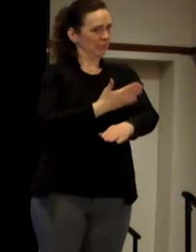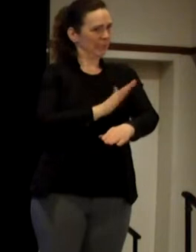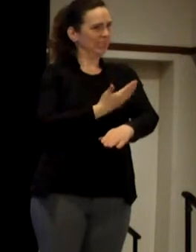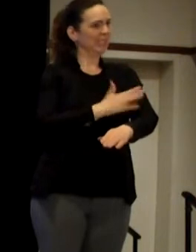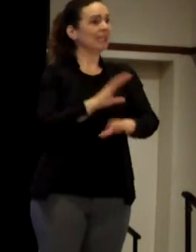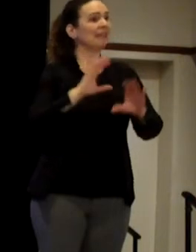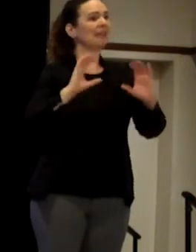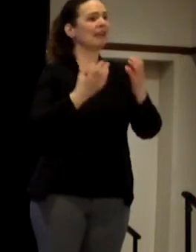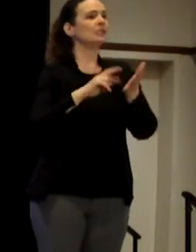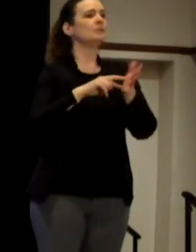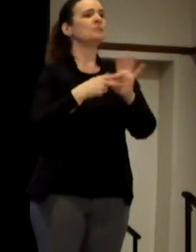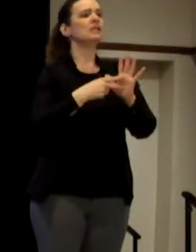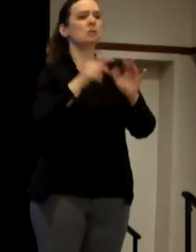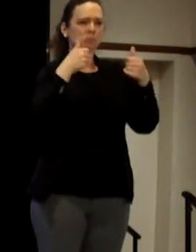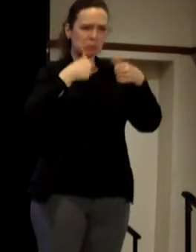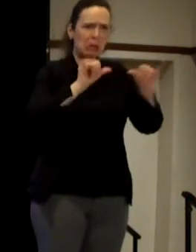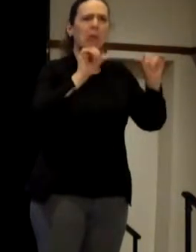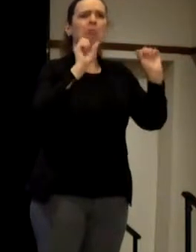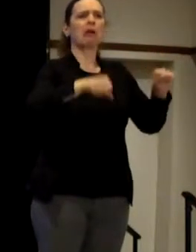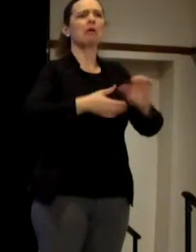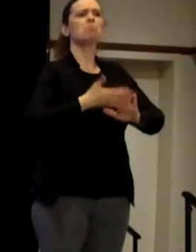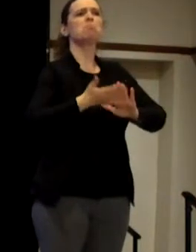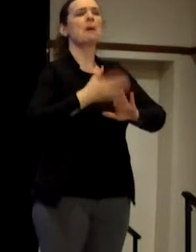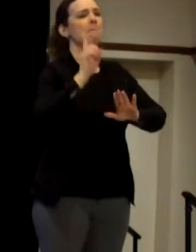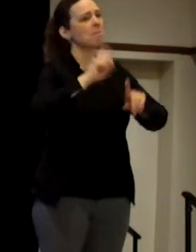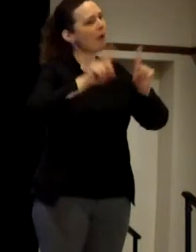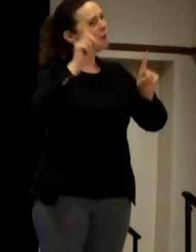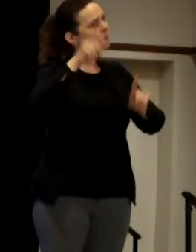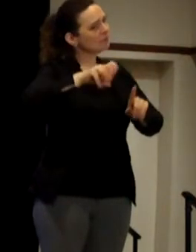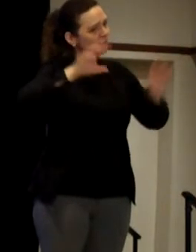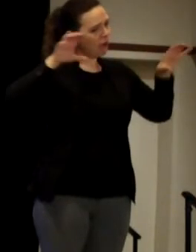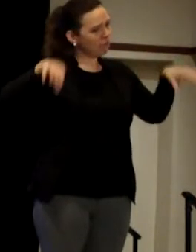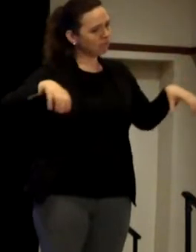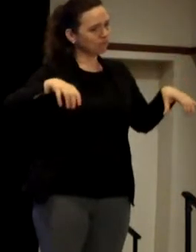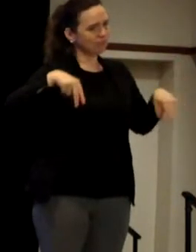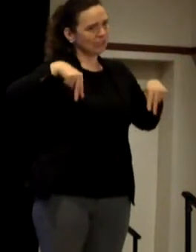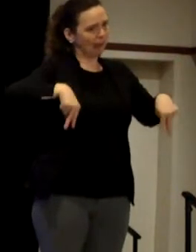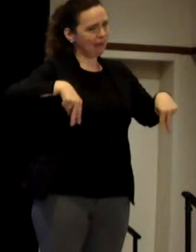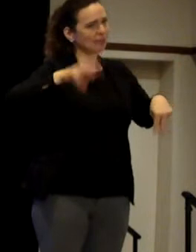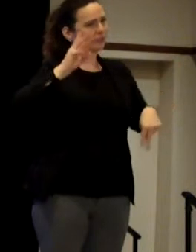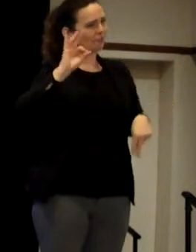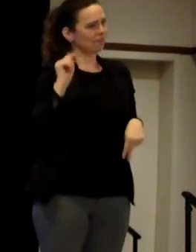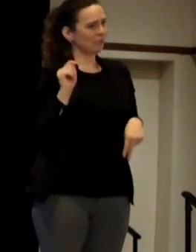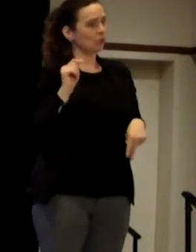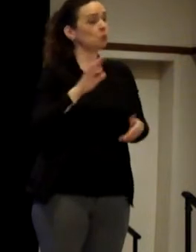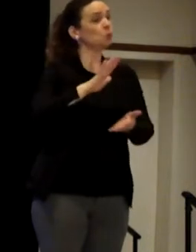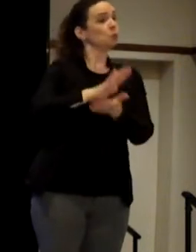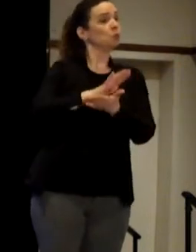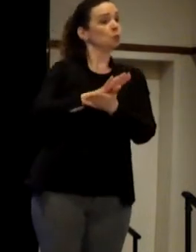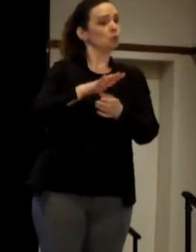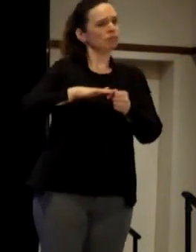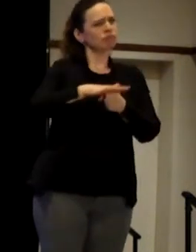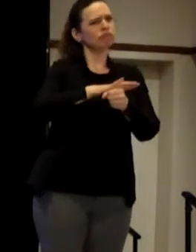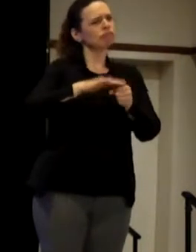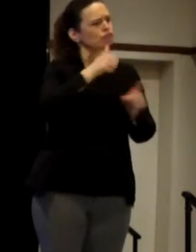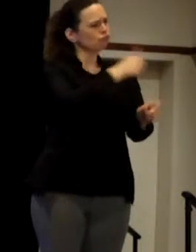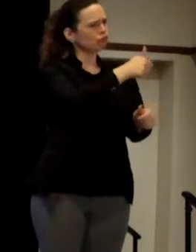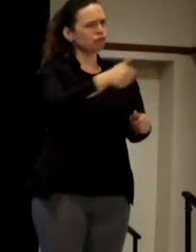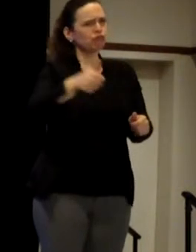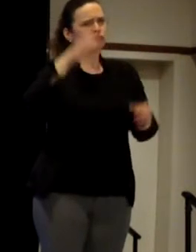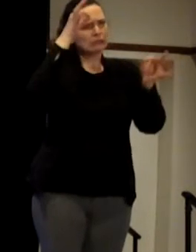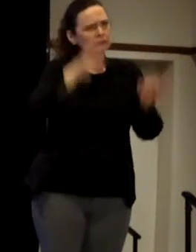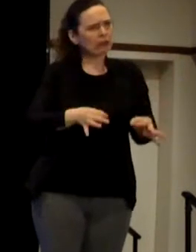going under certain guidance if the districts choose. Again, everything we do is give guidance based off of the transmission levels and